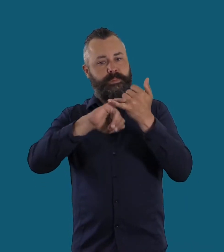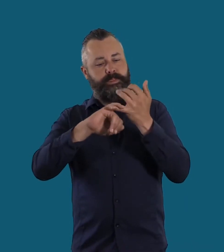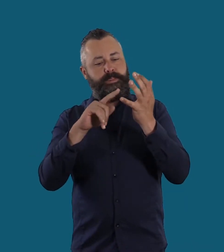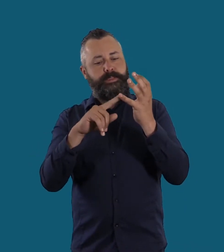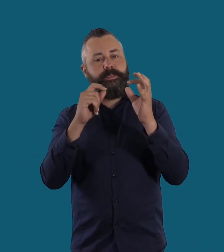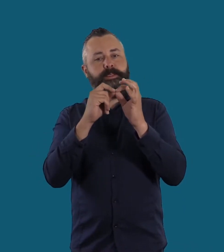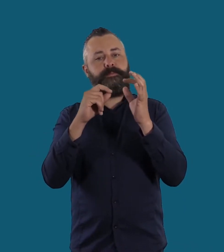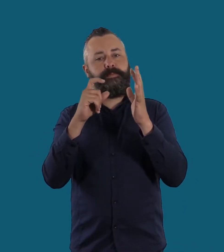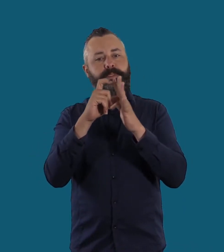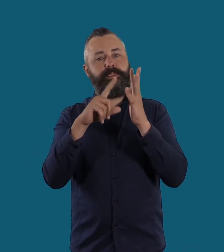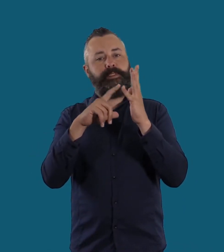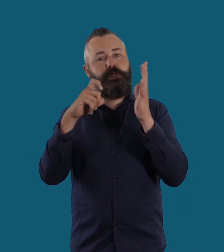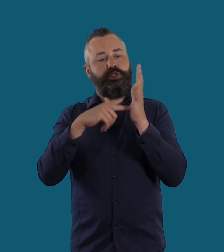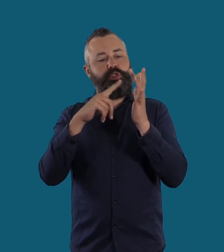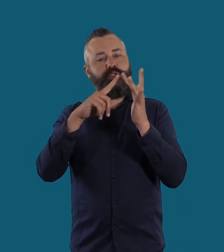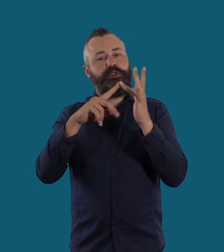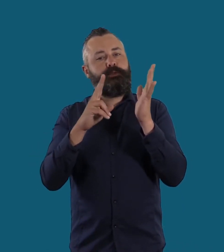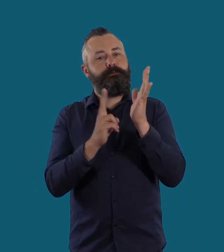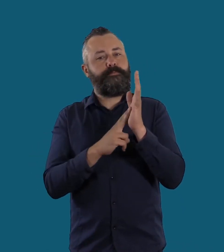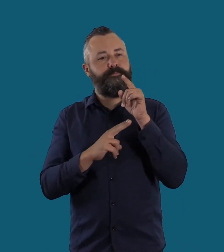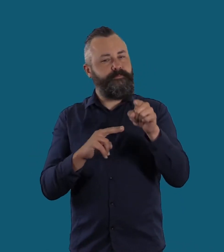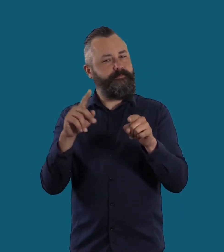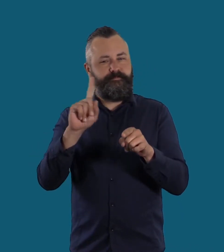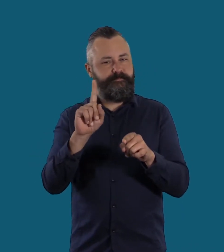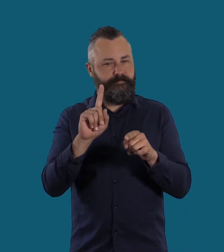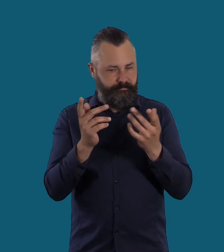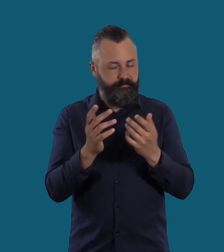earthquakes from subduction zones are the most common source of destructive tsunami.